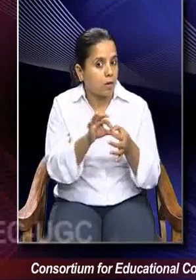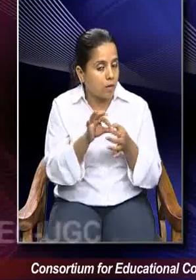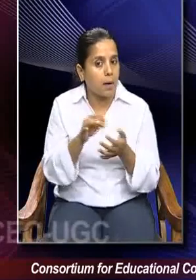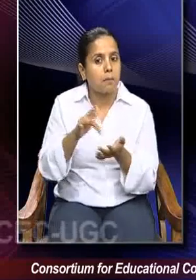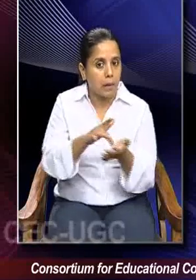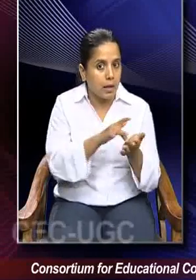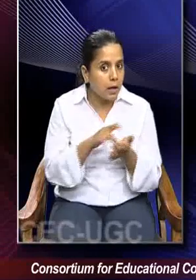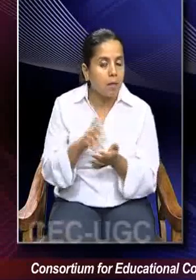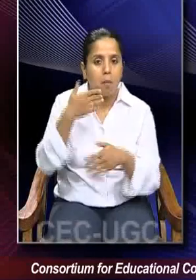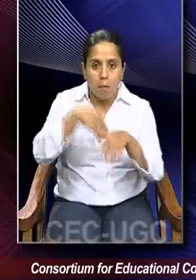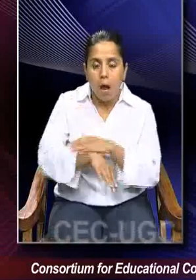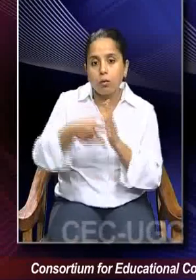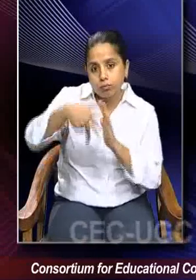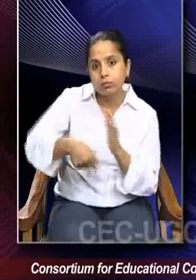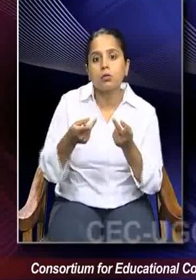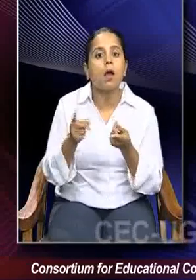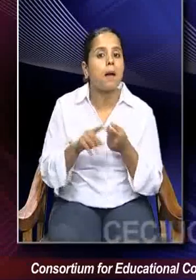and underground water.